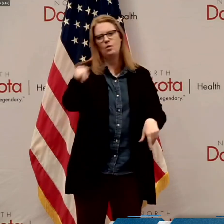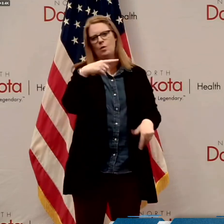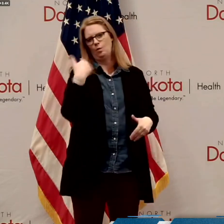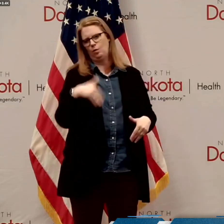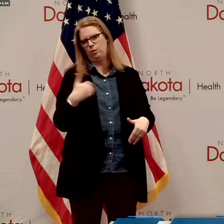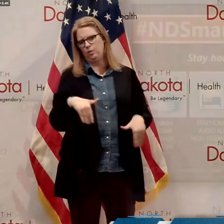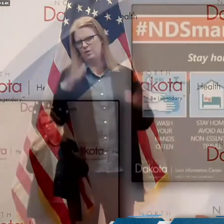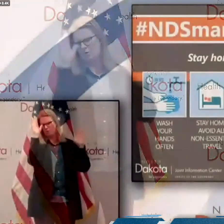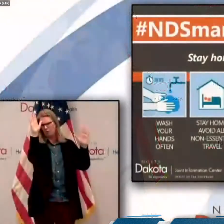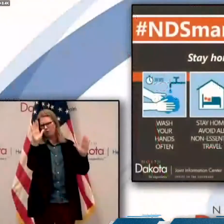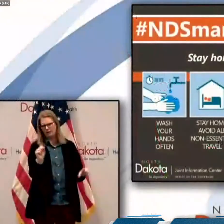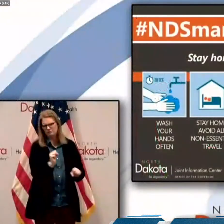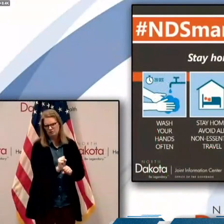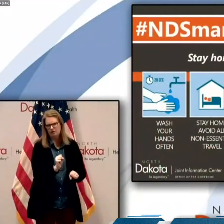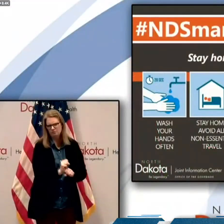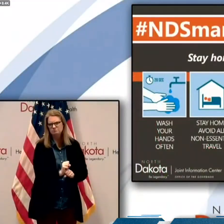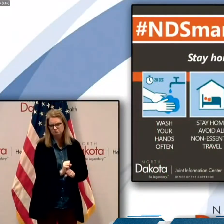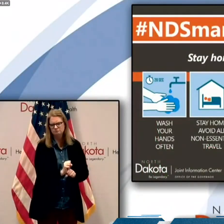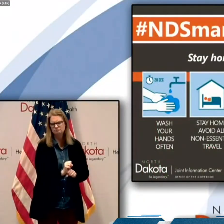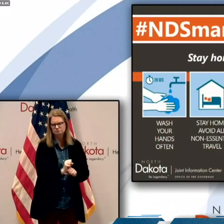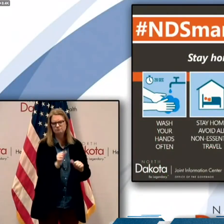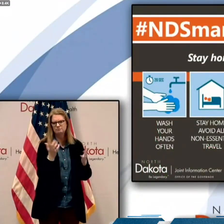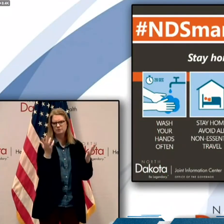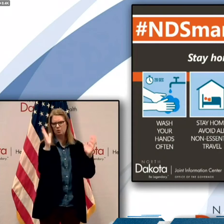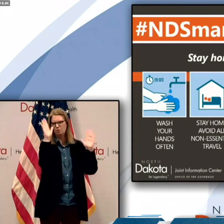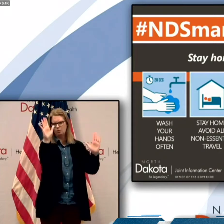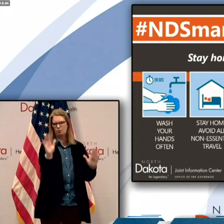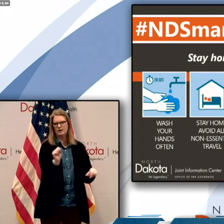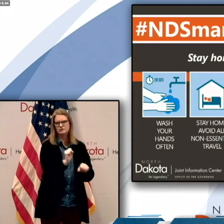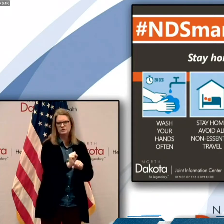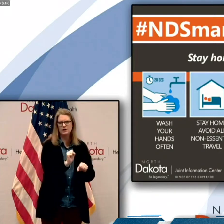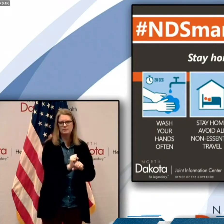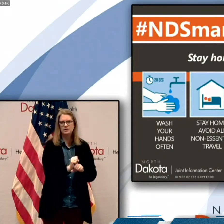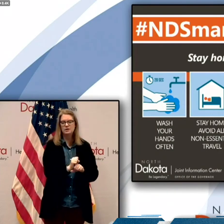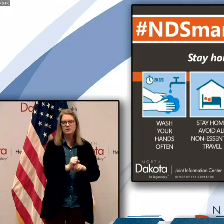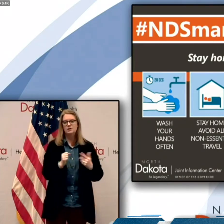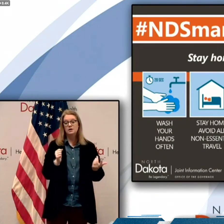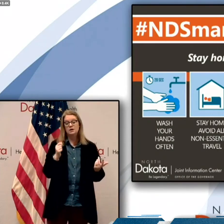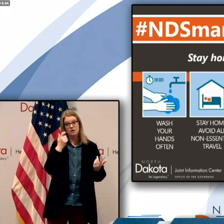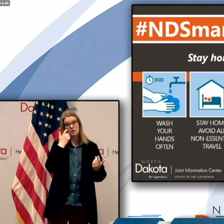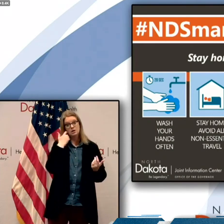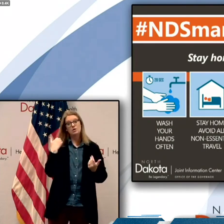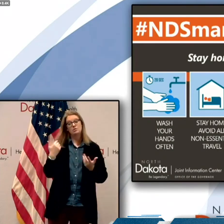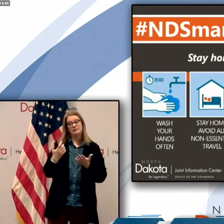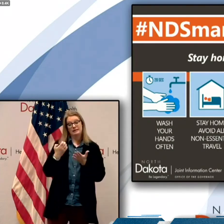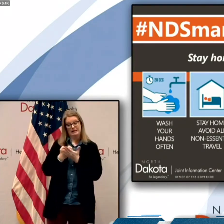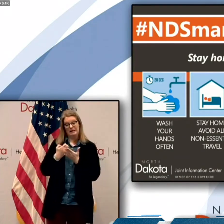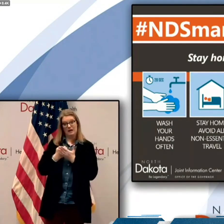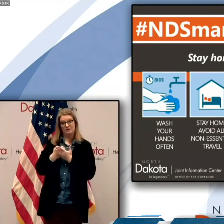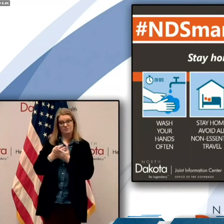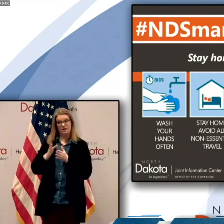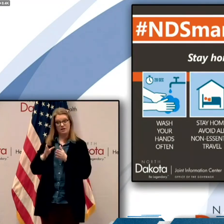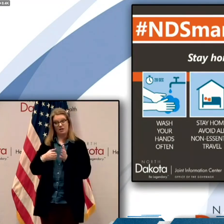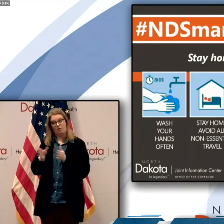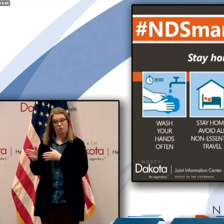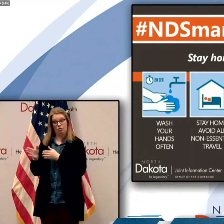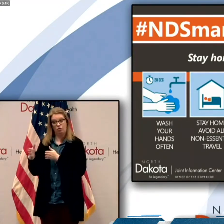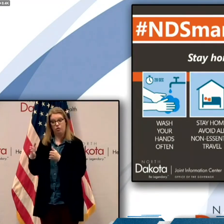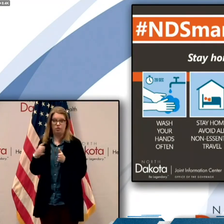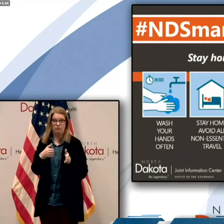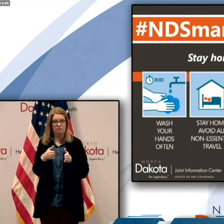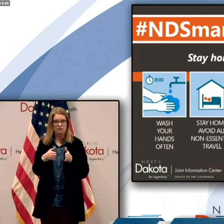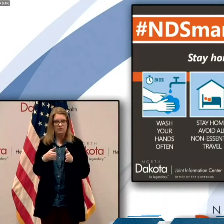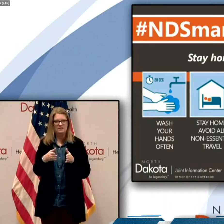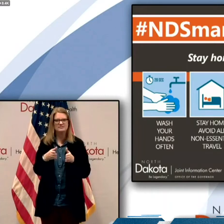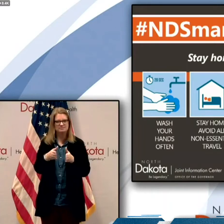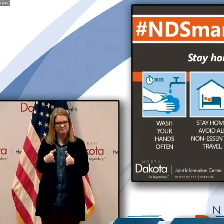But again, even as we talked about opening up the economy again in weeks ahead